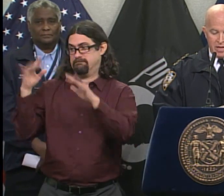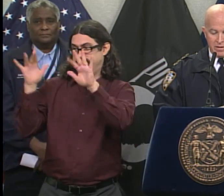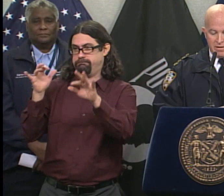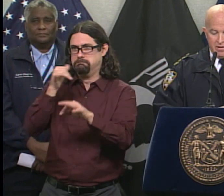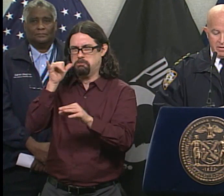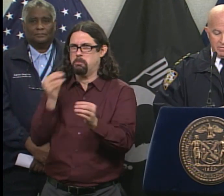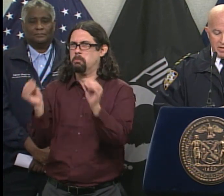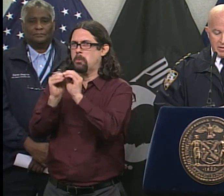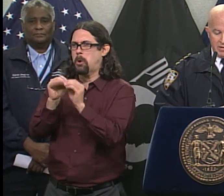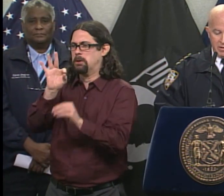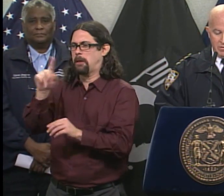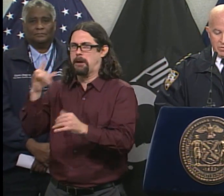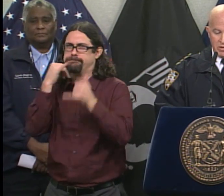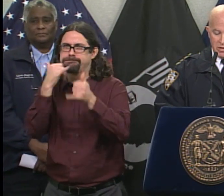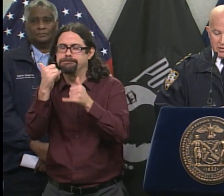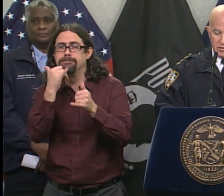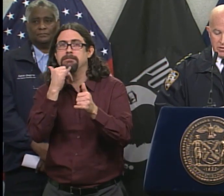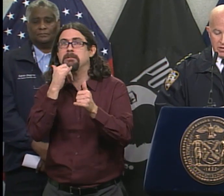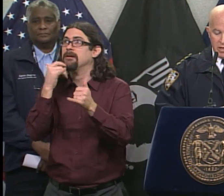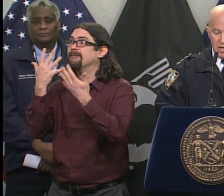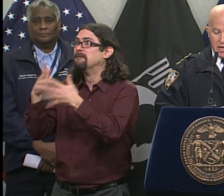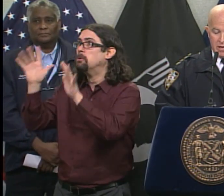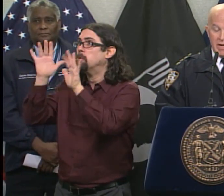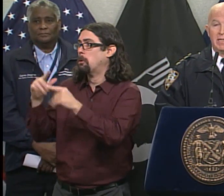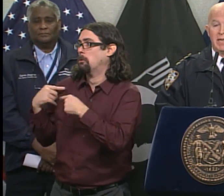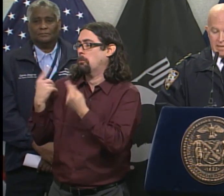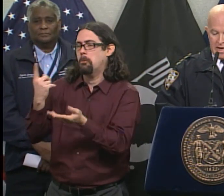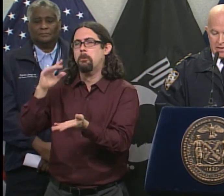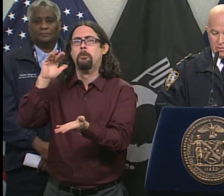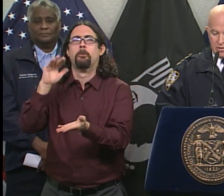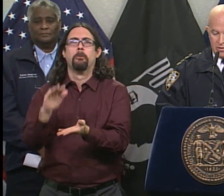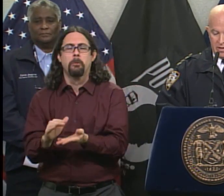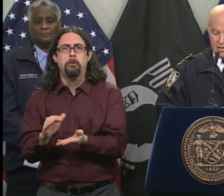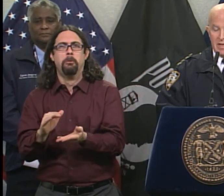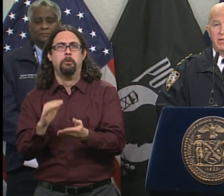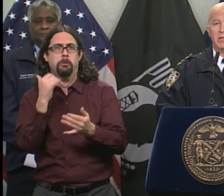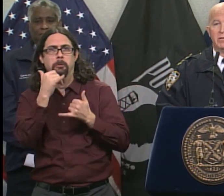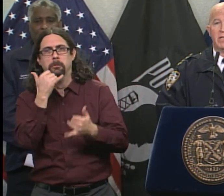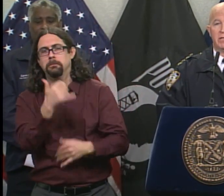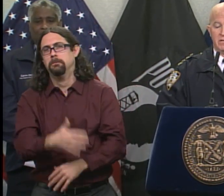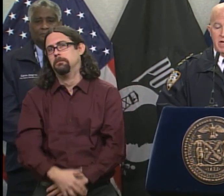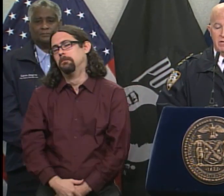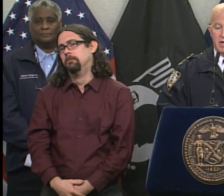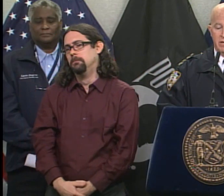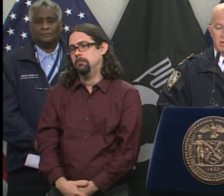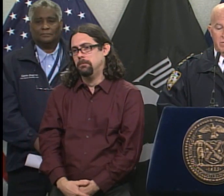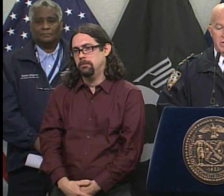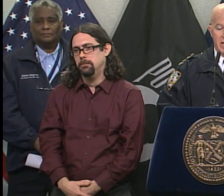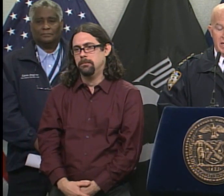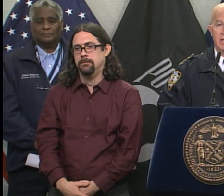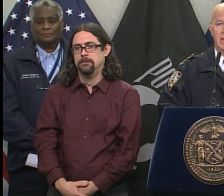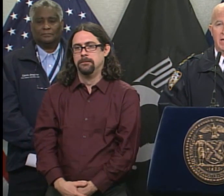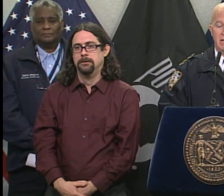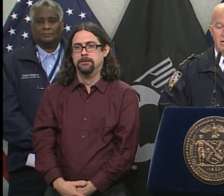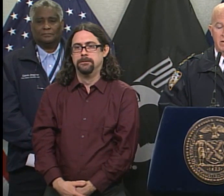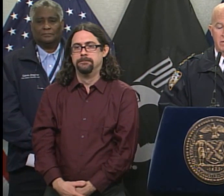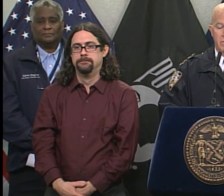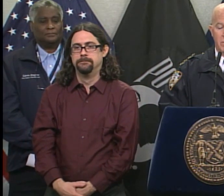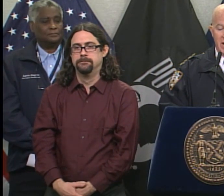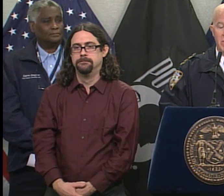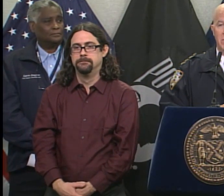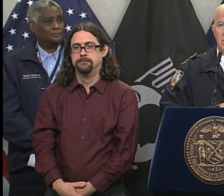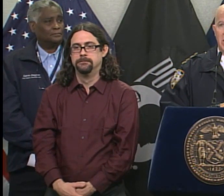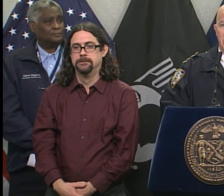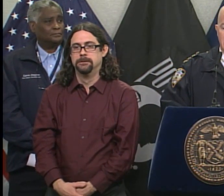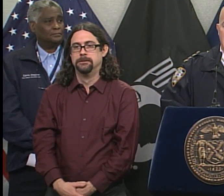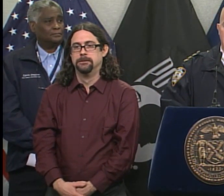people voluntarily removed to shelters, 19 to hospitals, and 72 additional contracts. So once again, I'd like to thank the